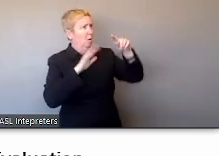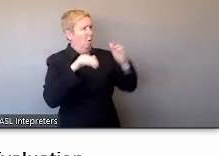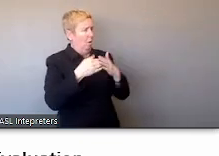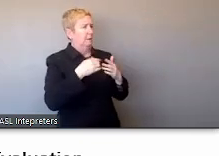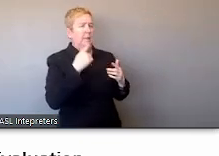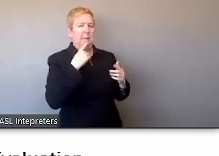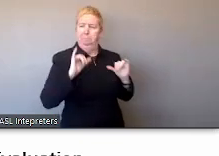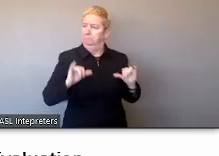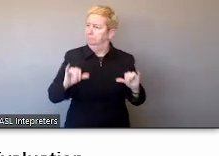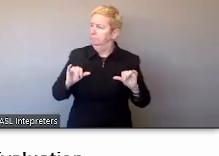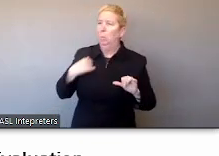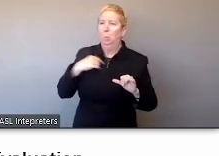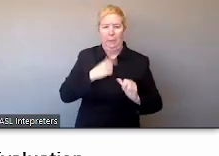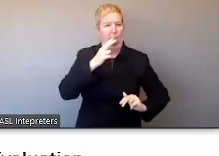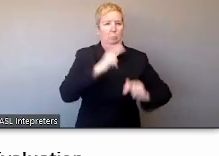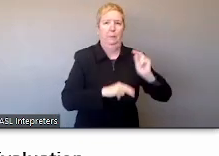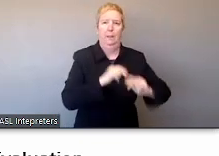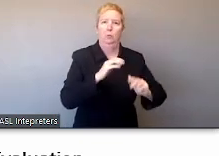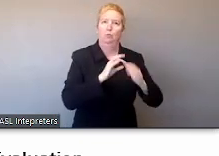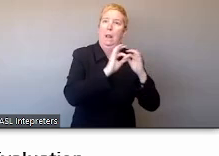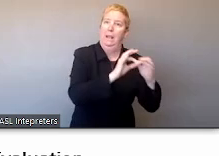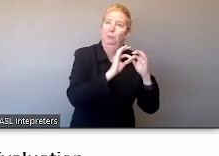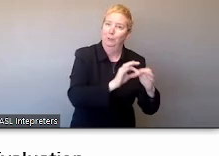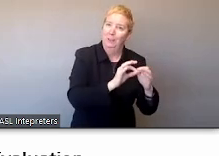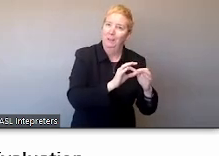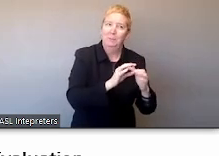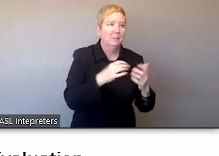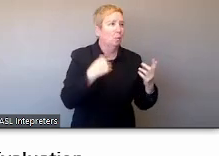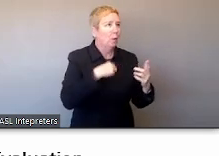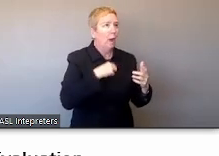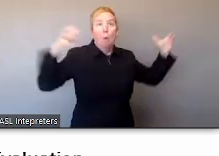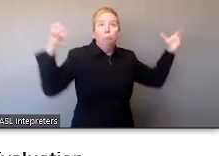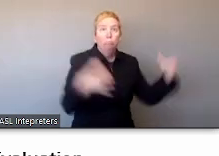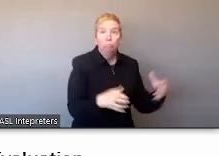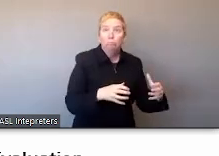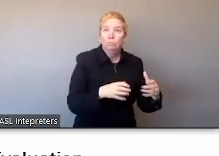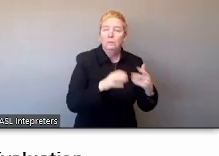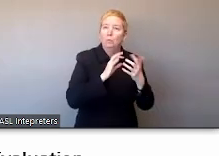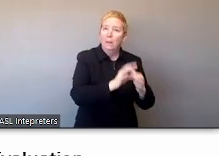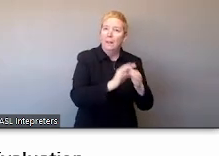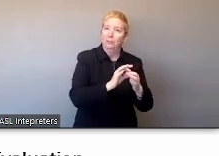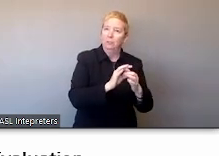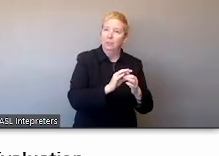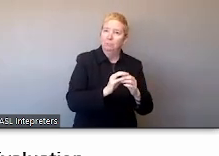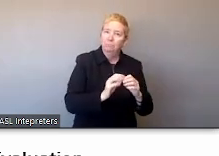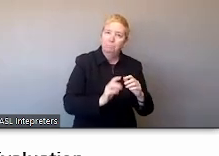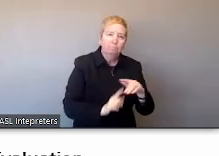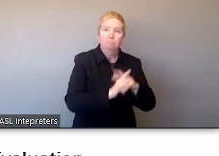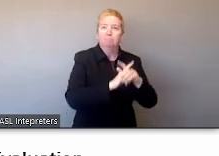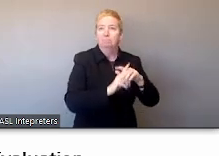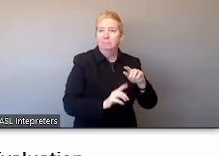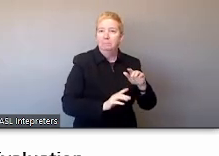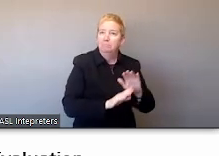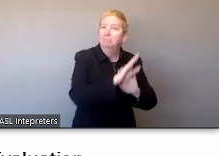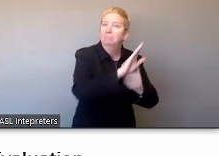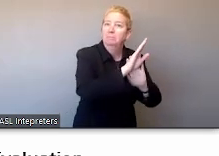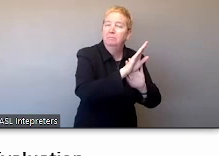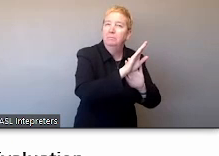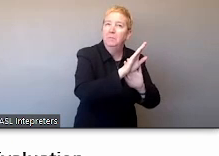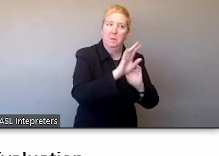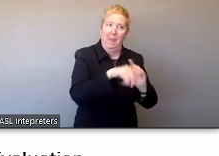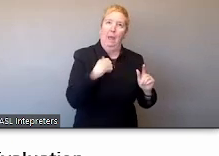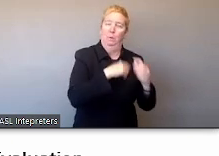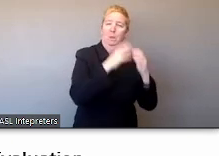of responding to this pandemic that will never go away. And we want to continue having those relationships as